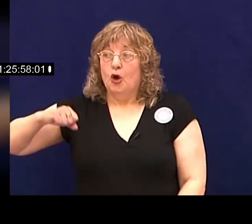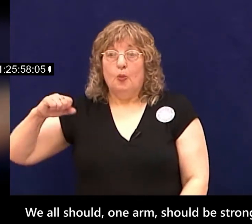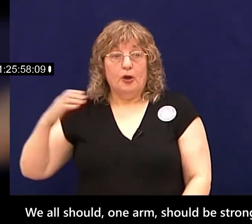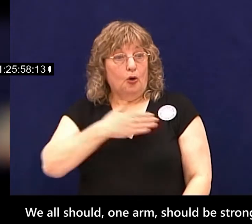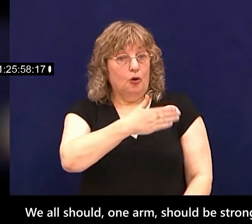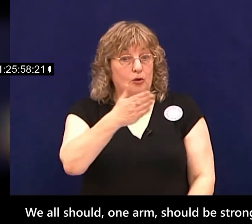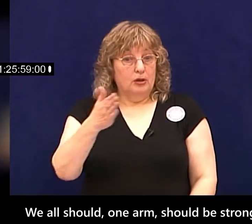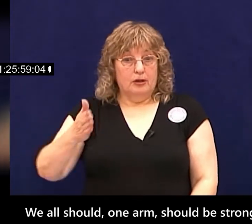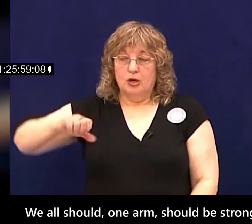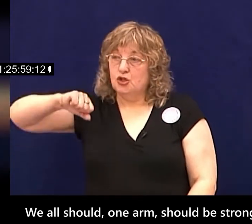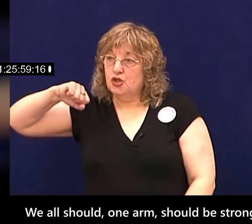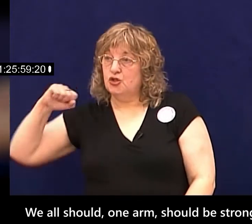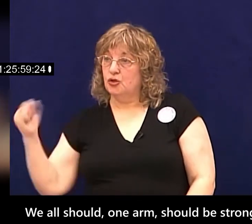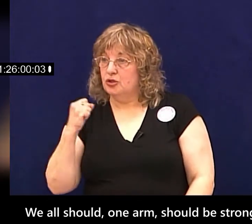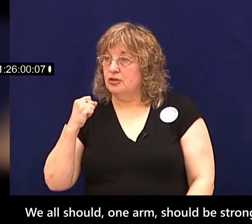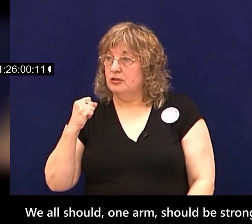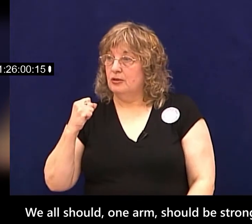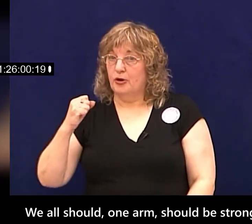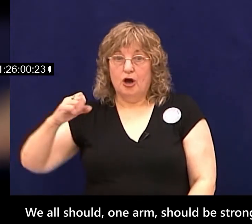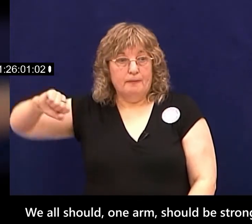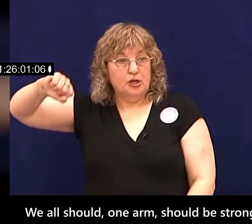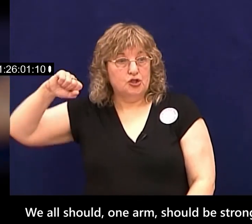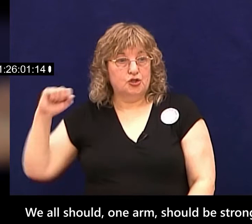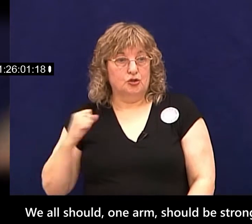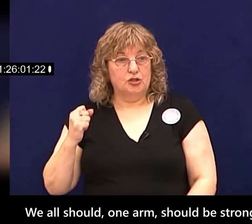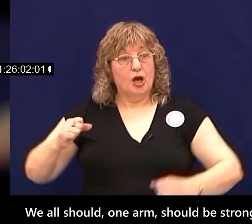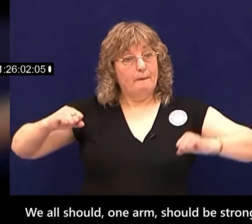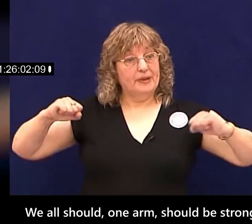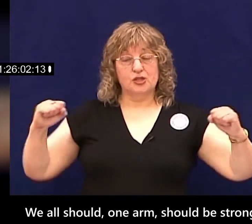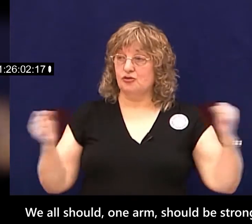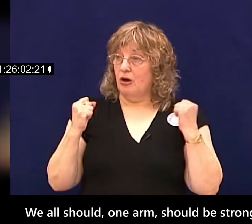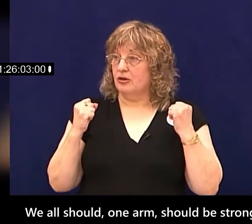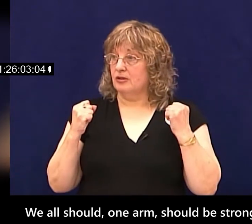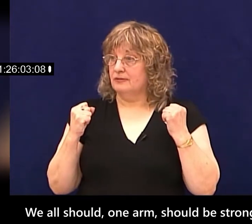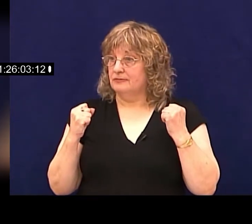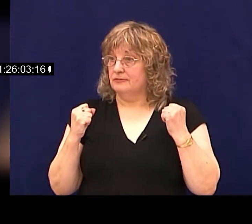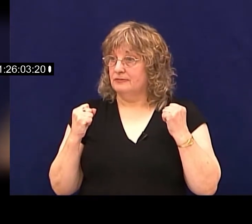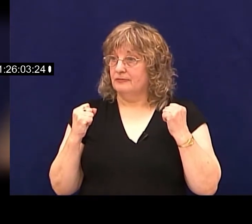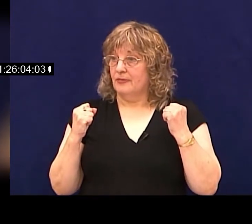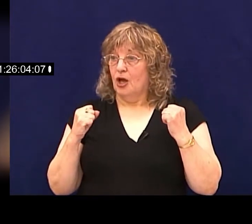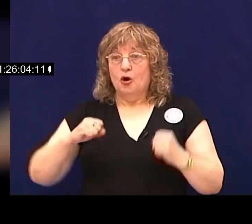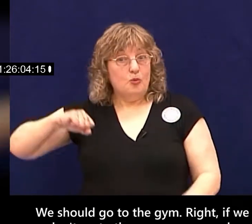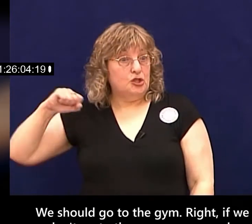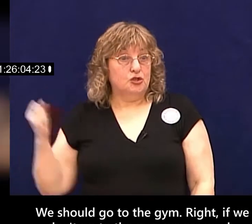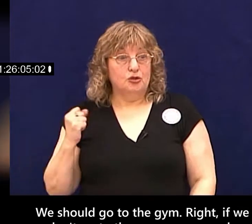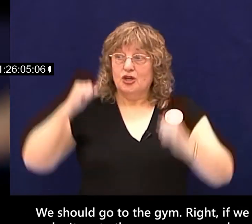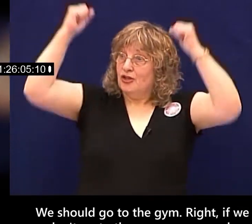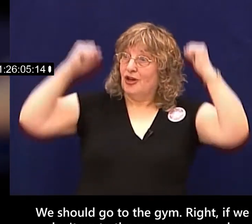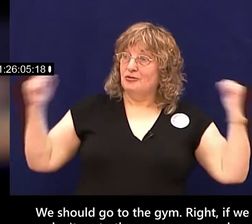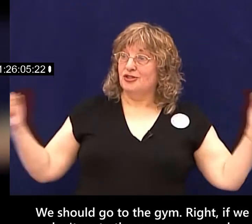We all should, one arm, should be strong. We should go to the